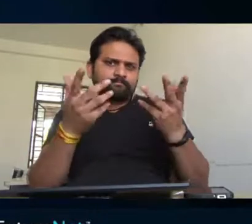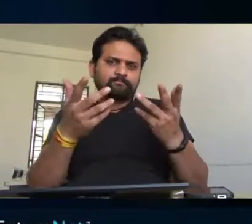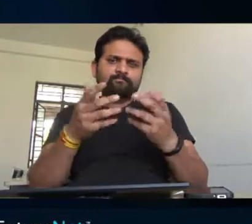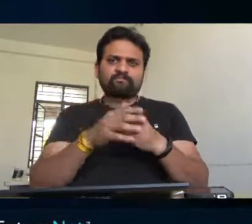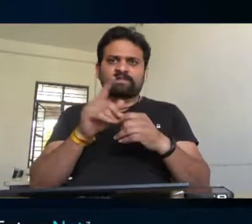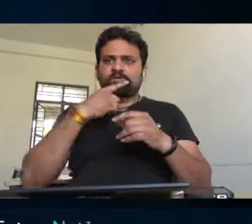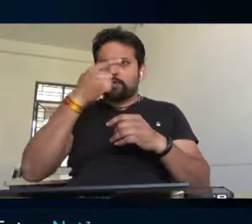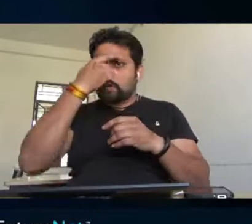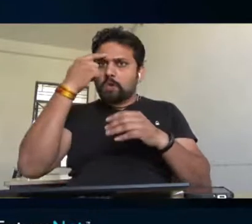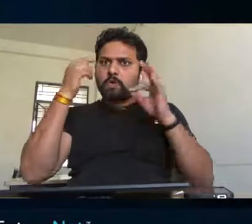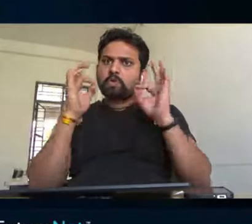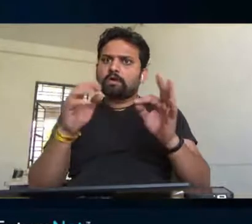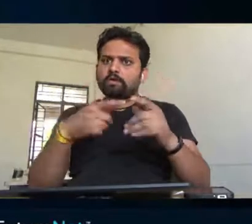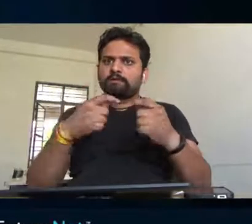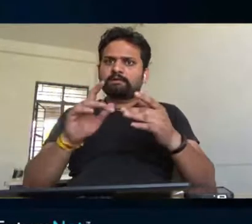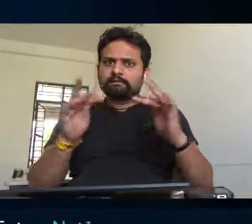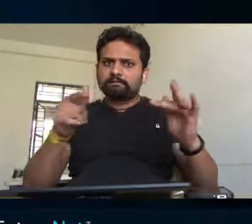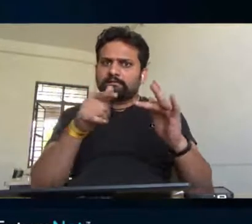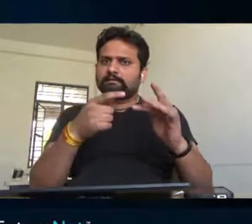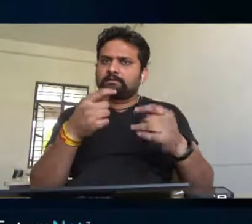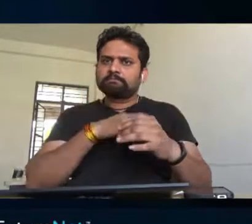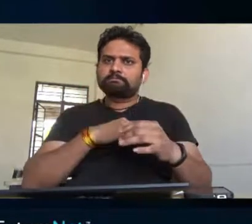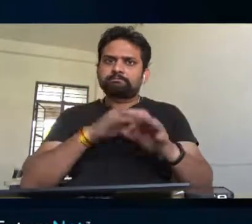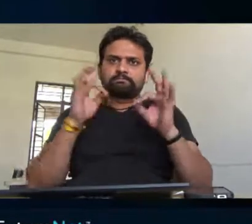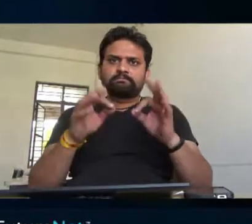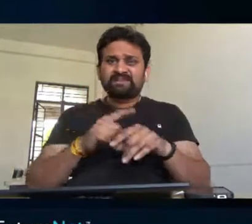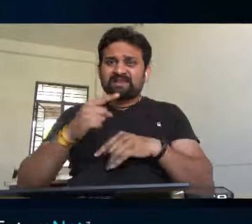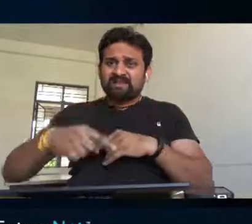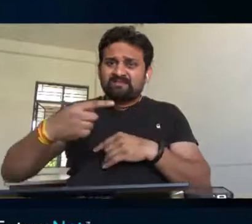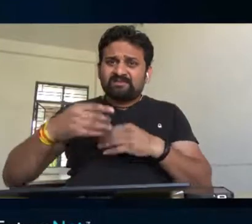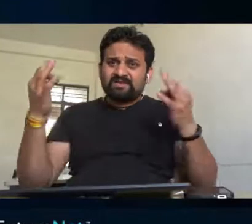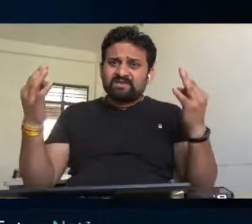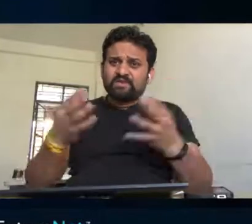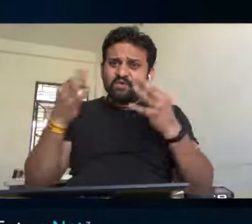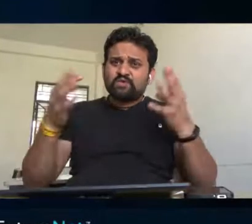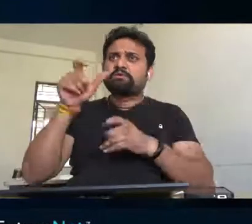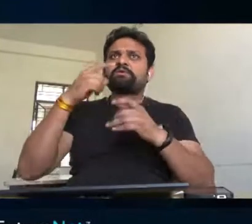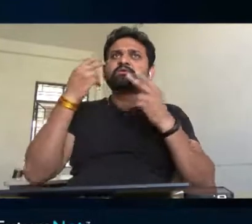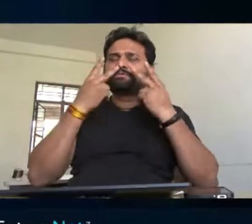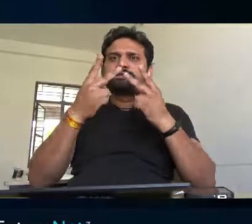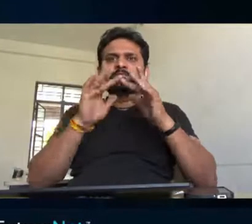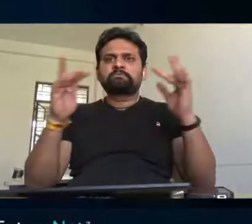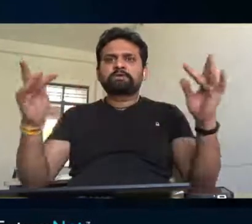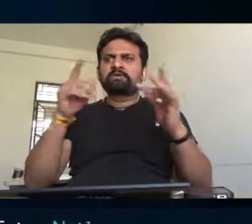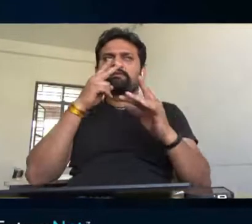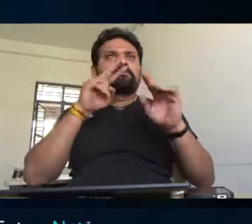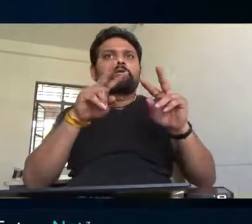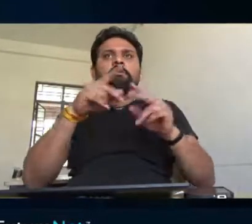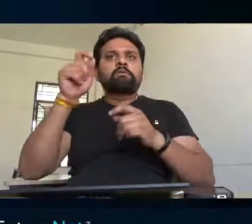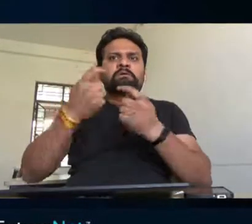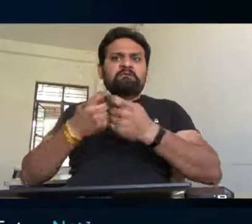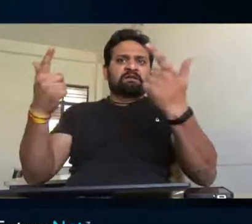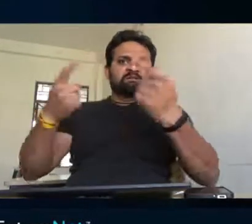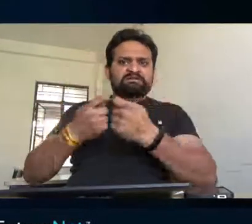I do that. But you know, it is time for rock and roll, and it is time to wake up, and it is time to